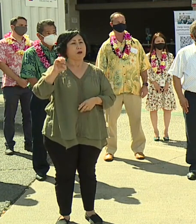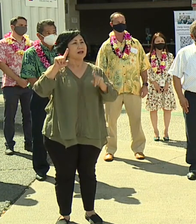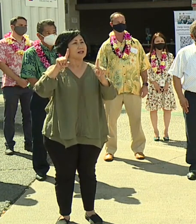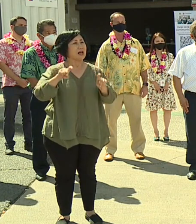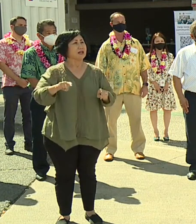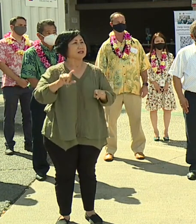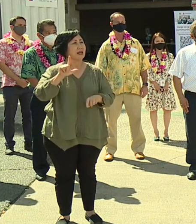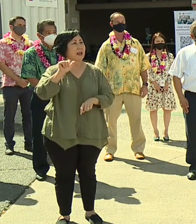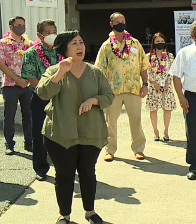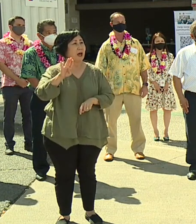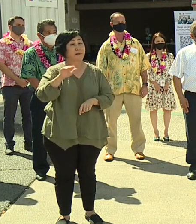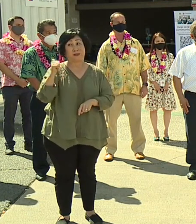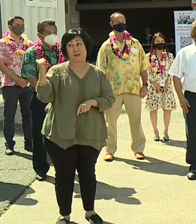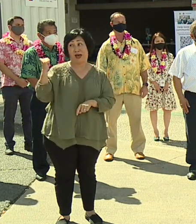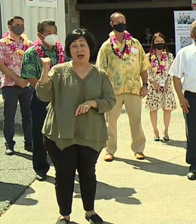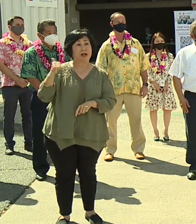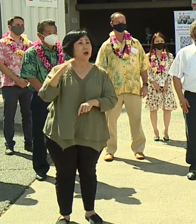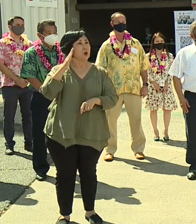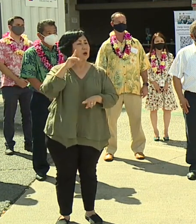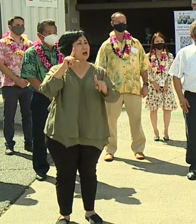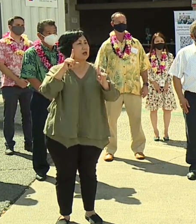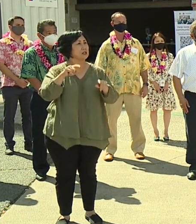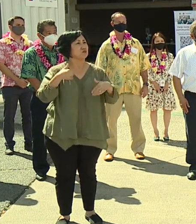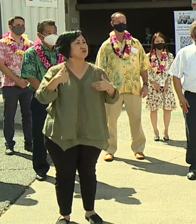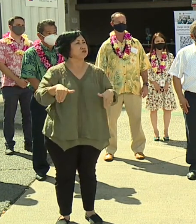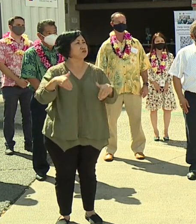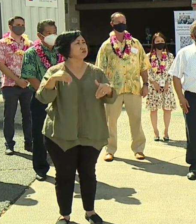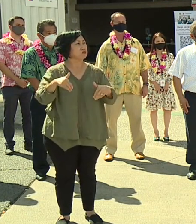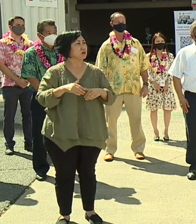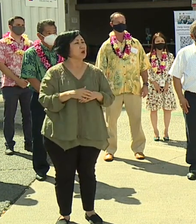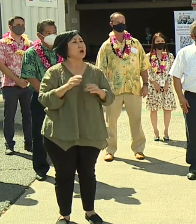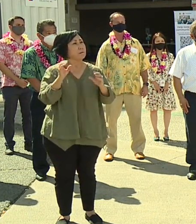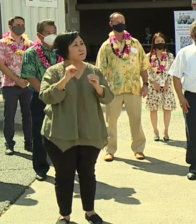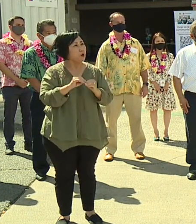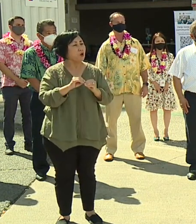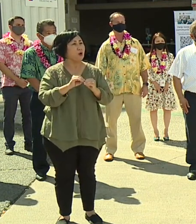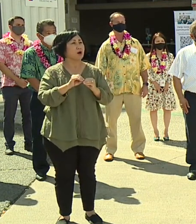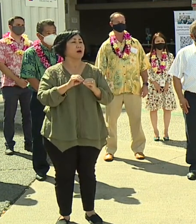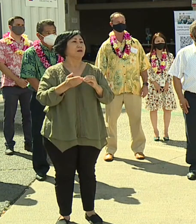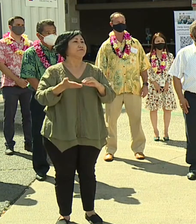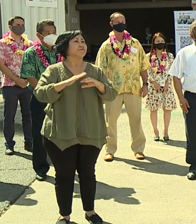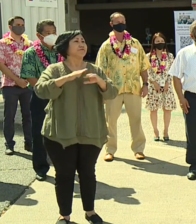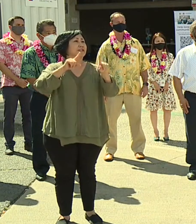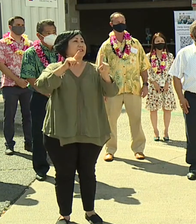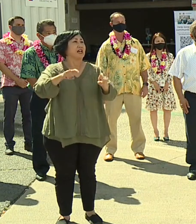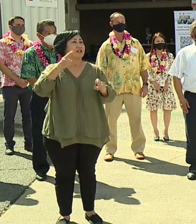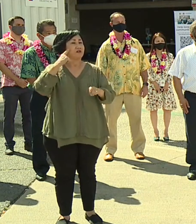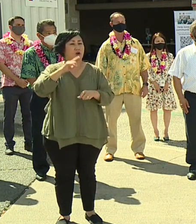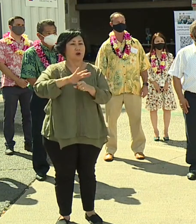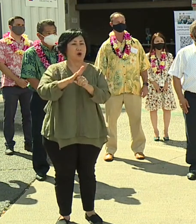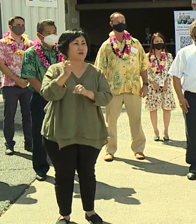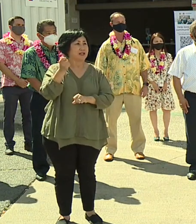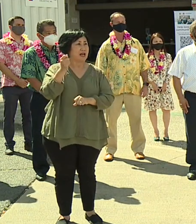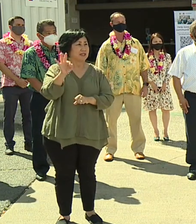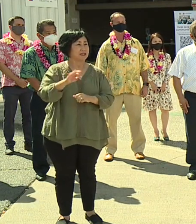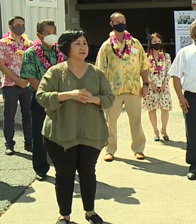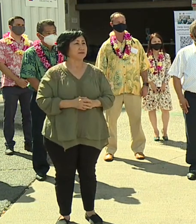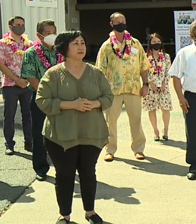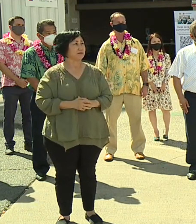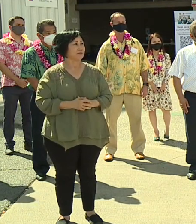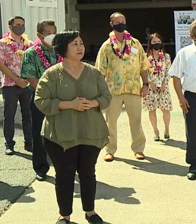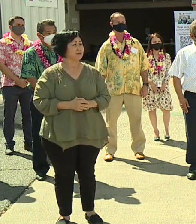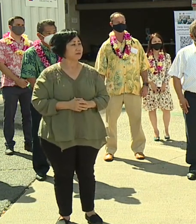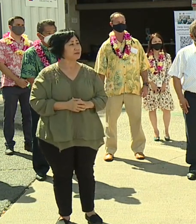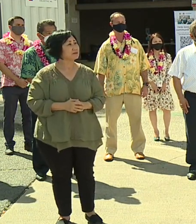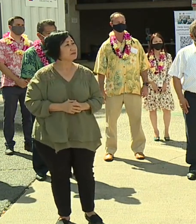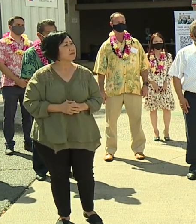capacity beyond belief to the island of Oahu so more people can be tested for COVID-19. And this could not have happened